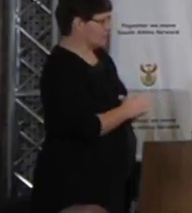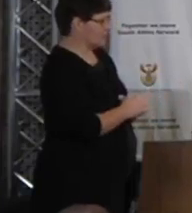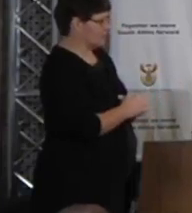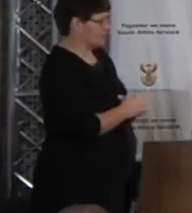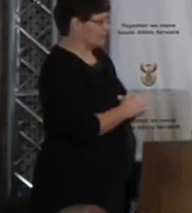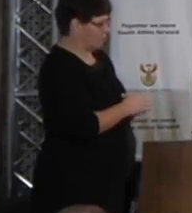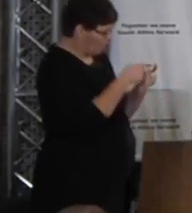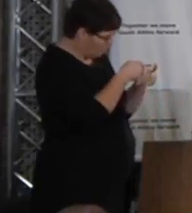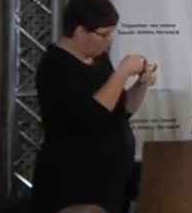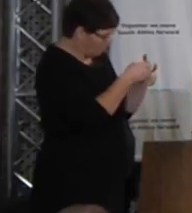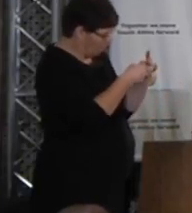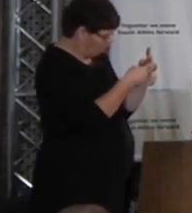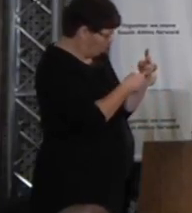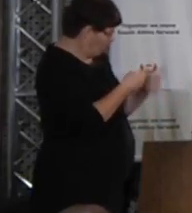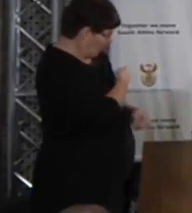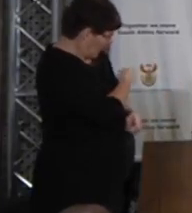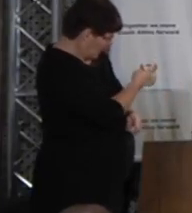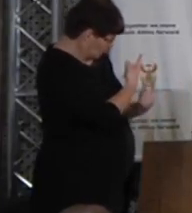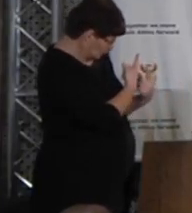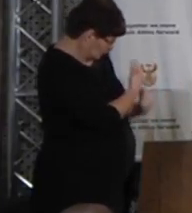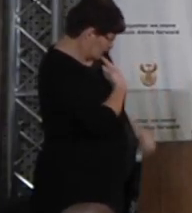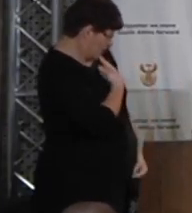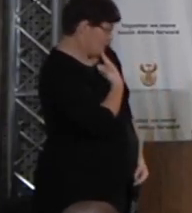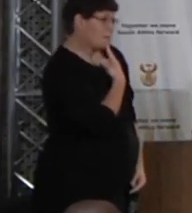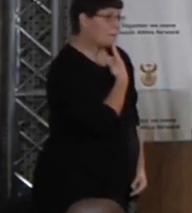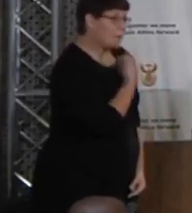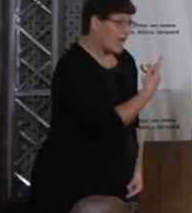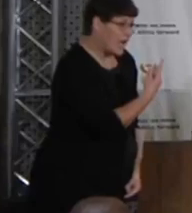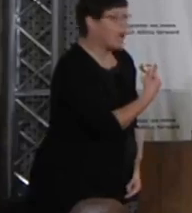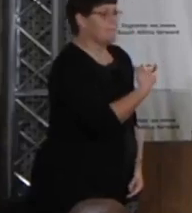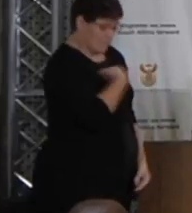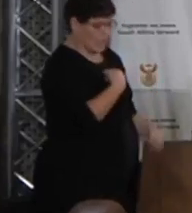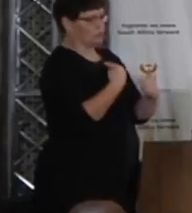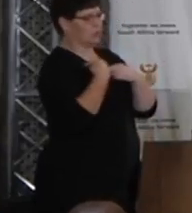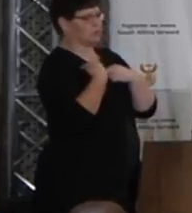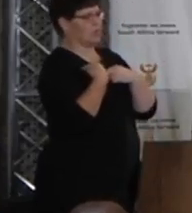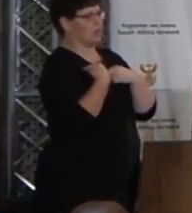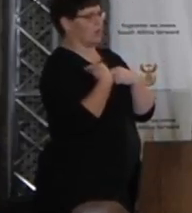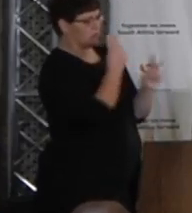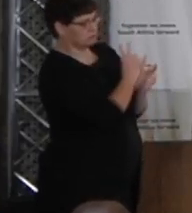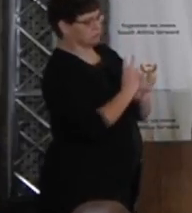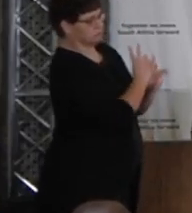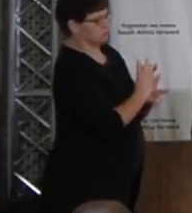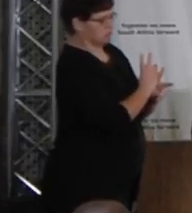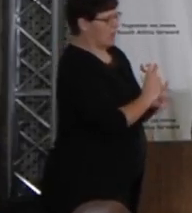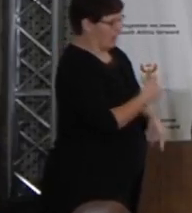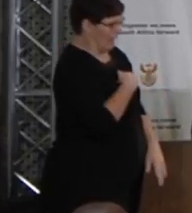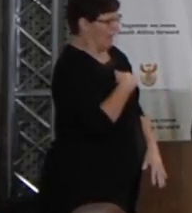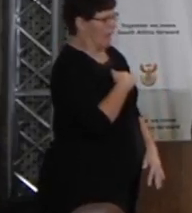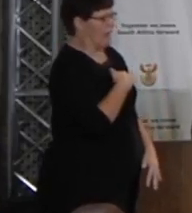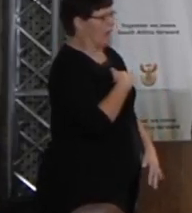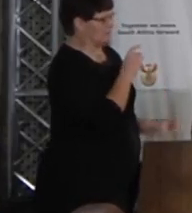after everything that they have said, that it does happen. So there where my pain comes from. But it's a pain that I don't